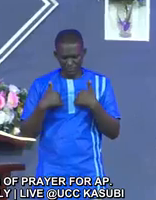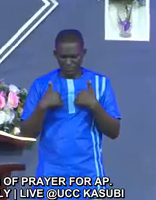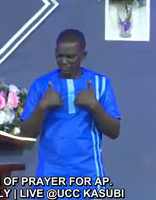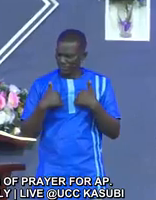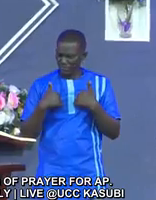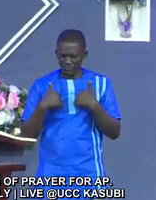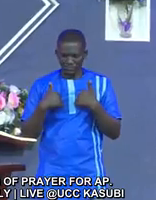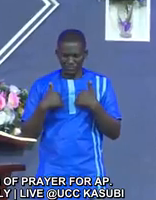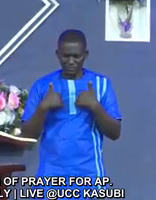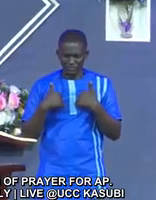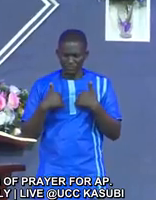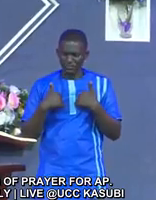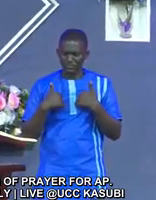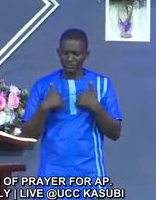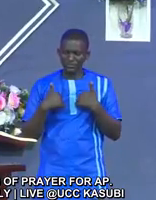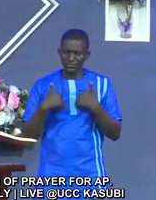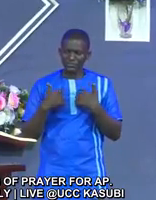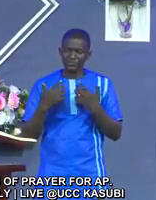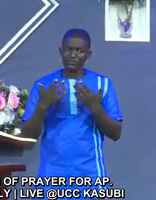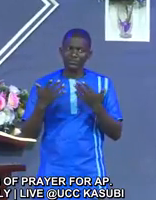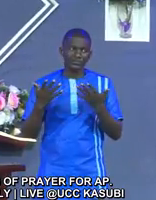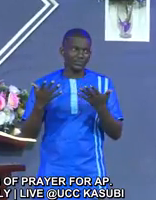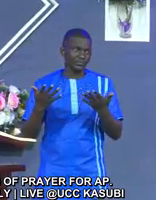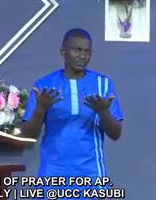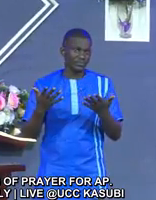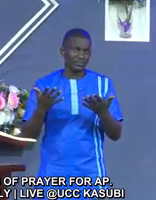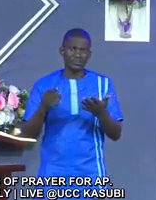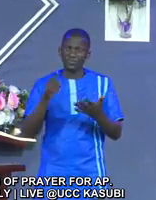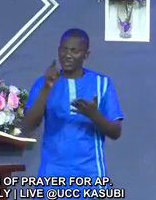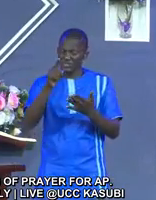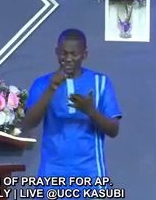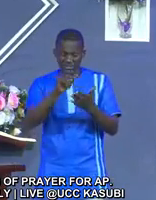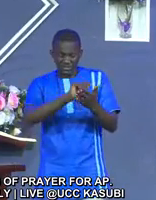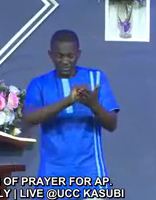live. It's recorded in His word.